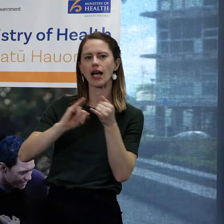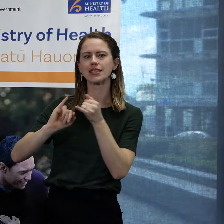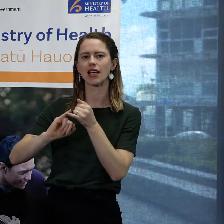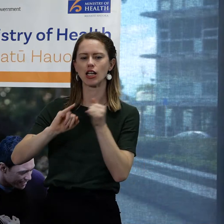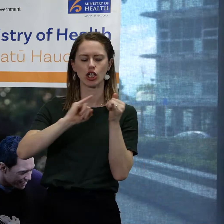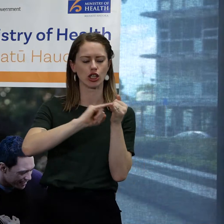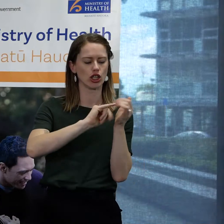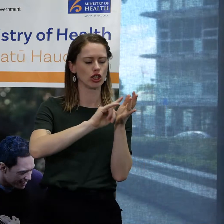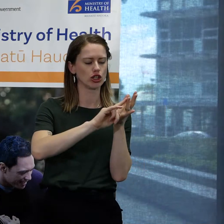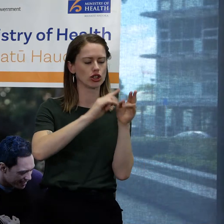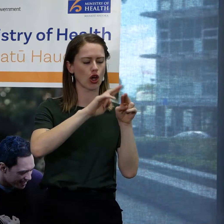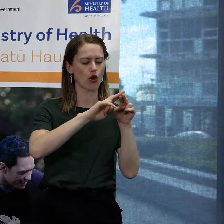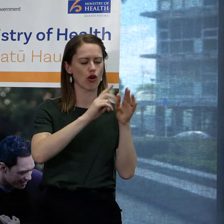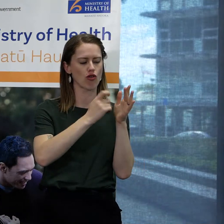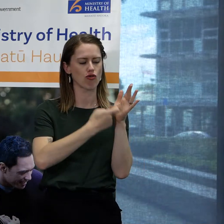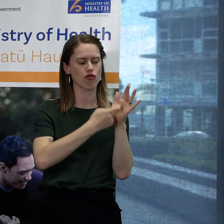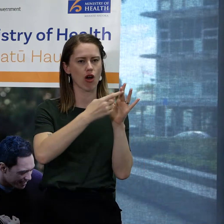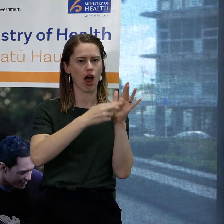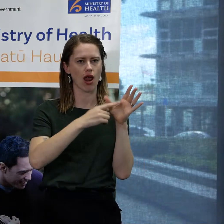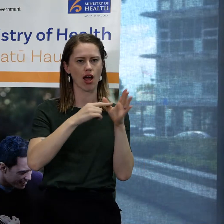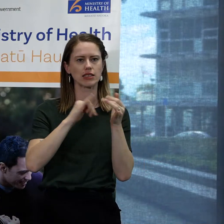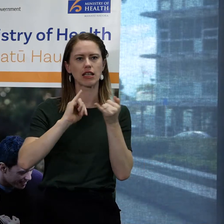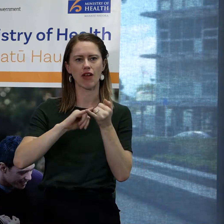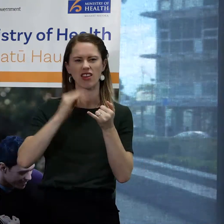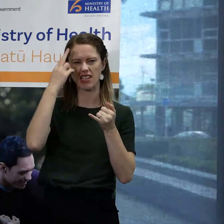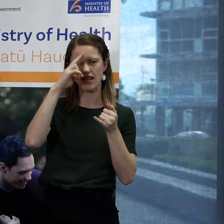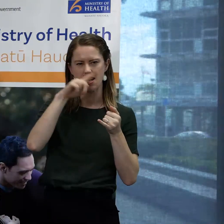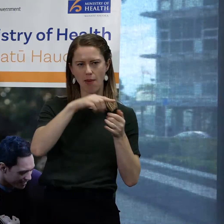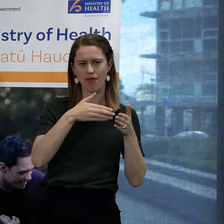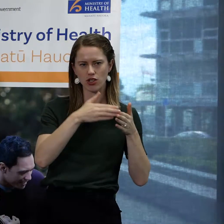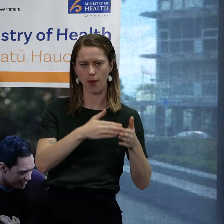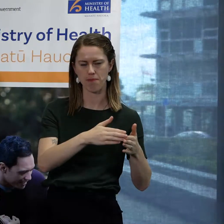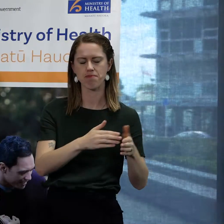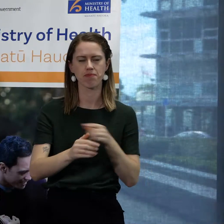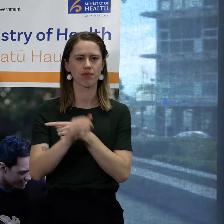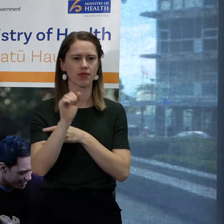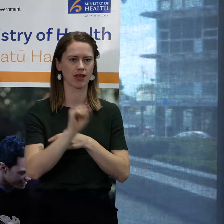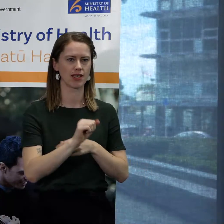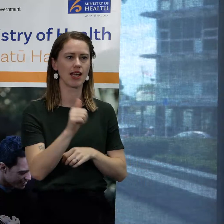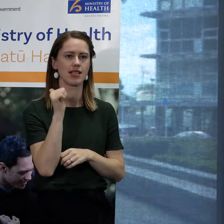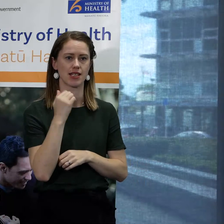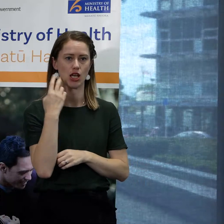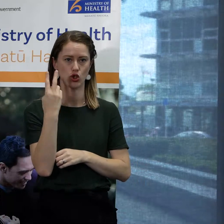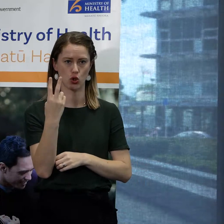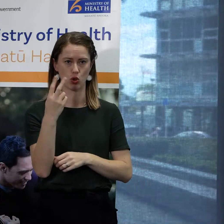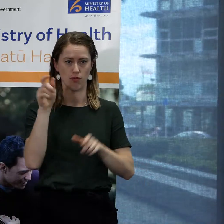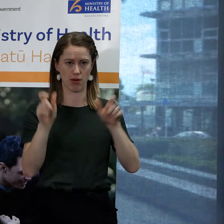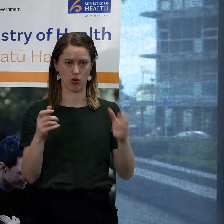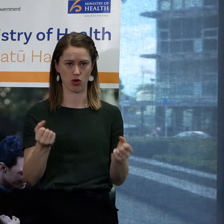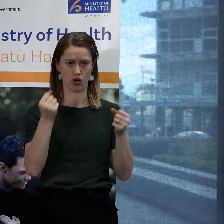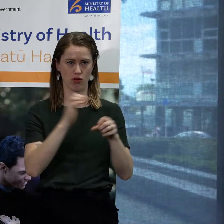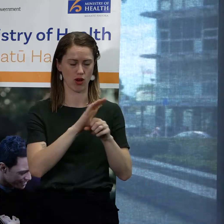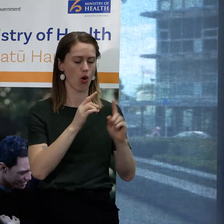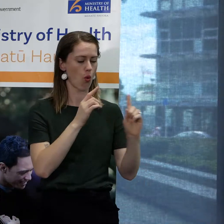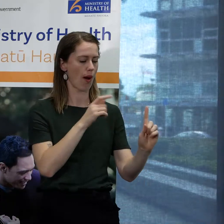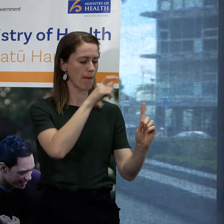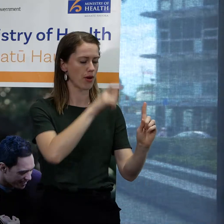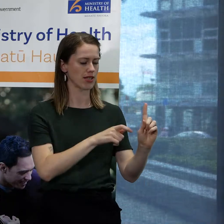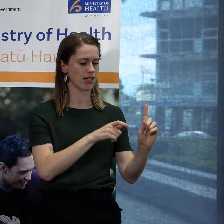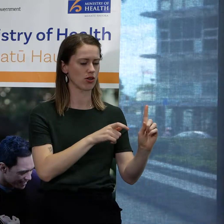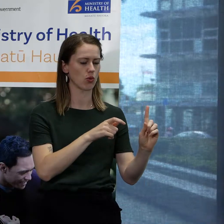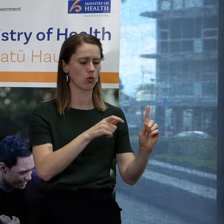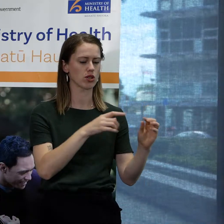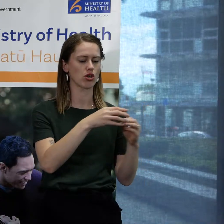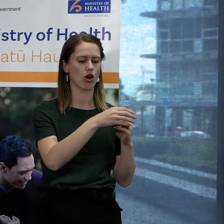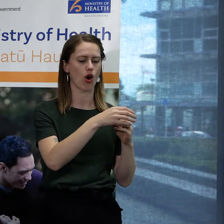So yesterday we reported two cases. One was the person who shared an office with our original case and had also worked on